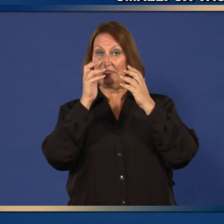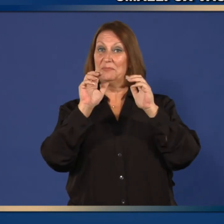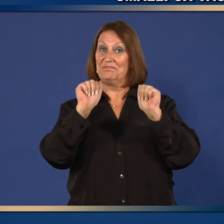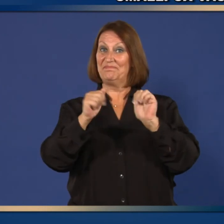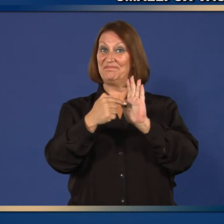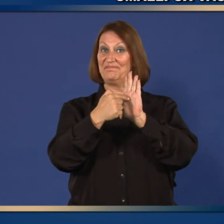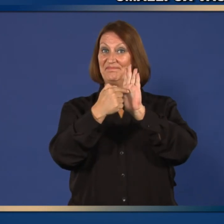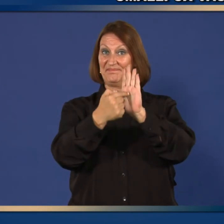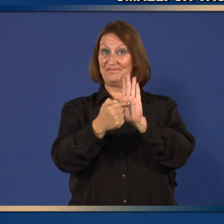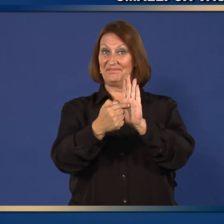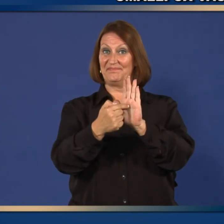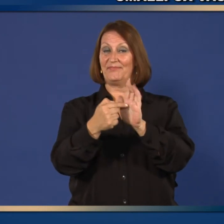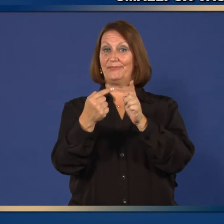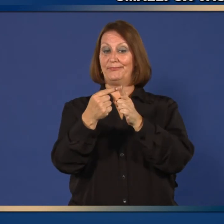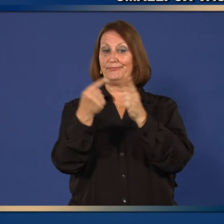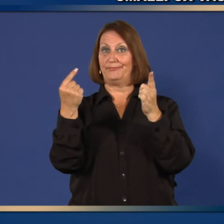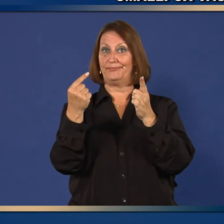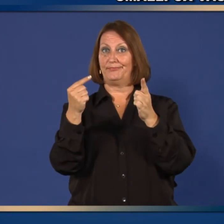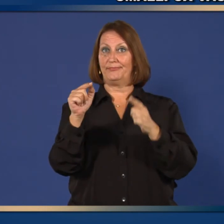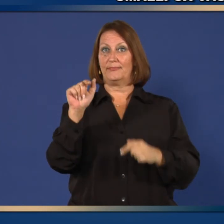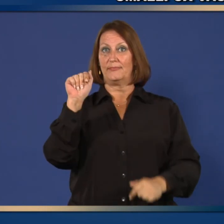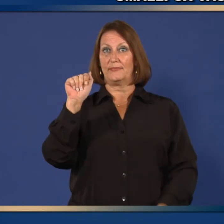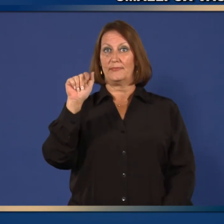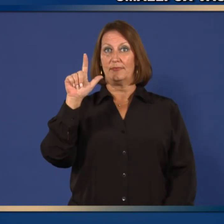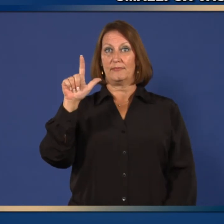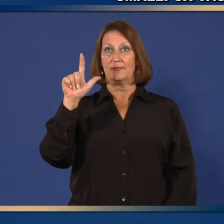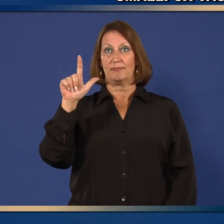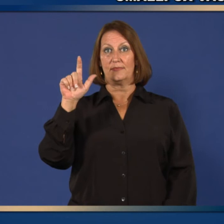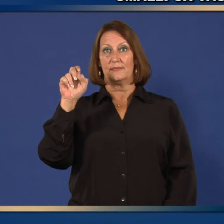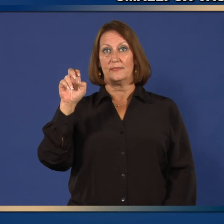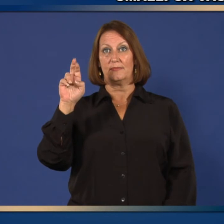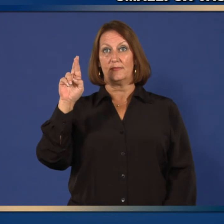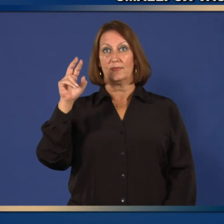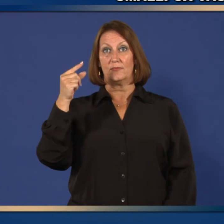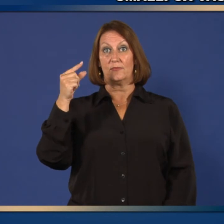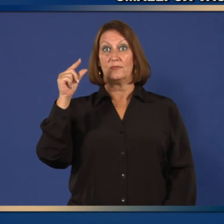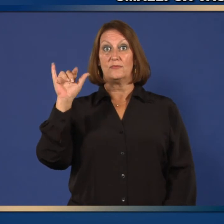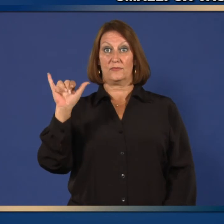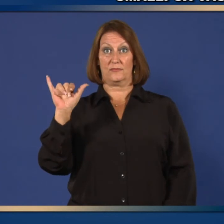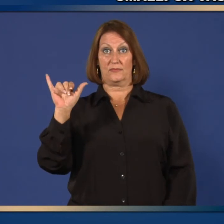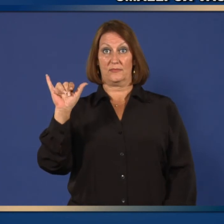These could be signs that you are having an allergic reaction to the vaccine.